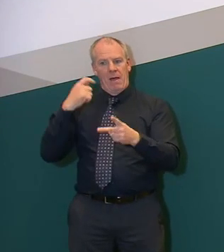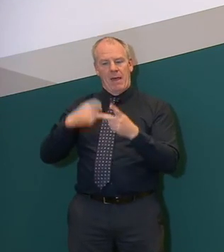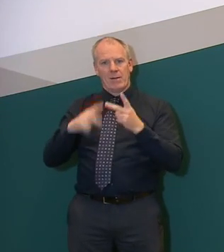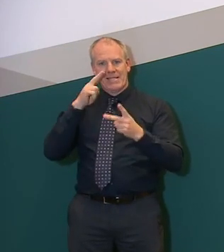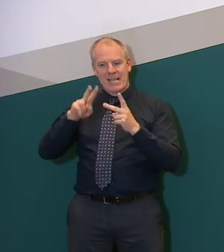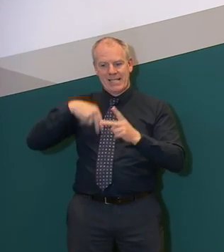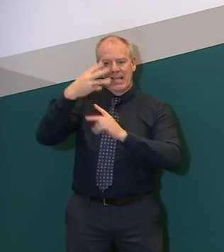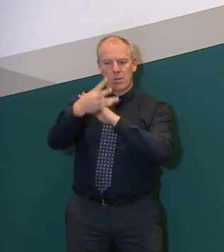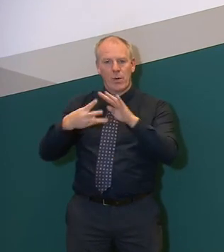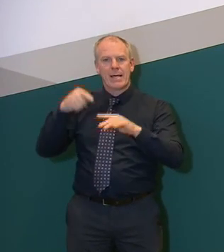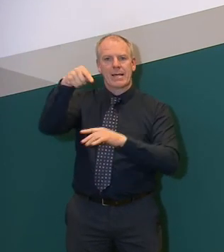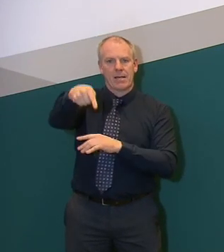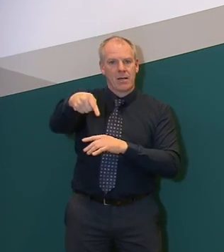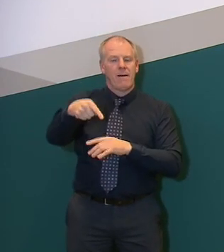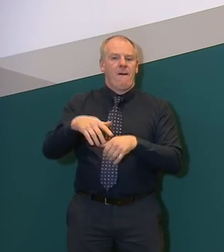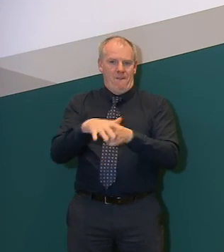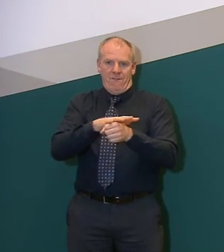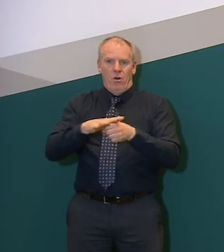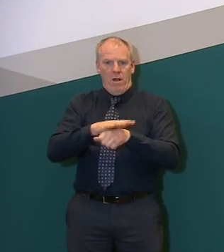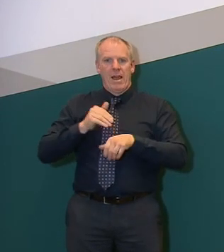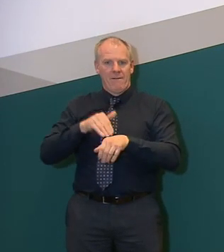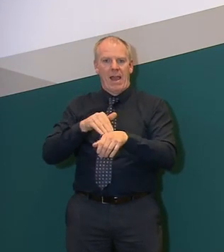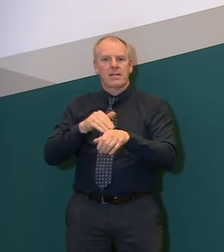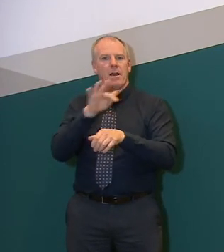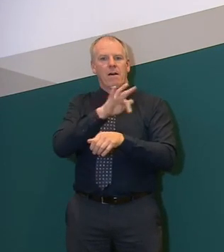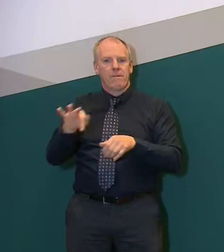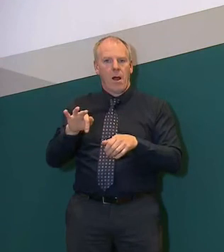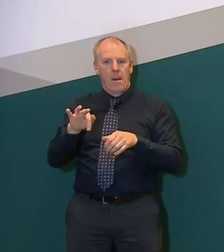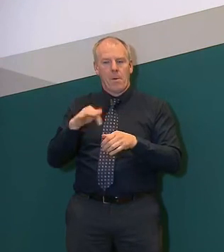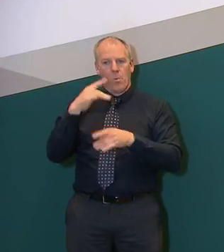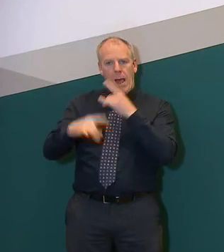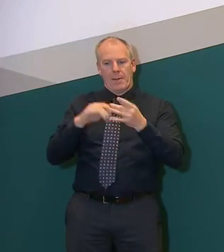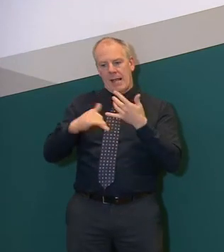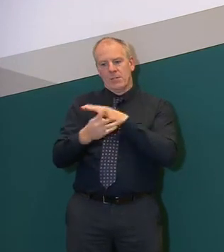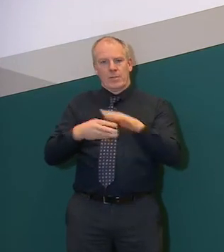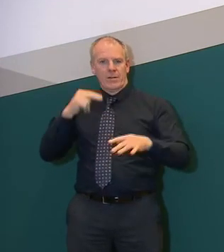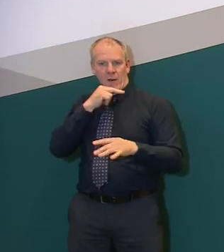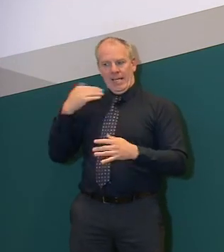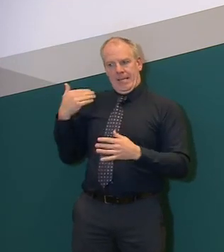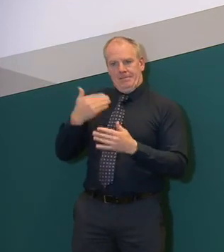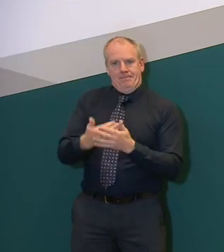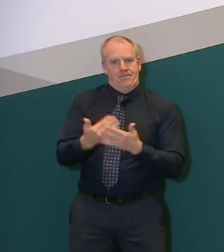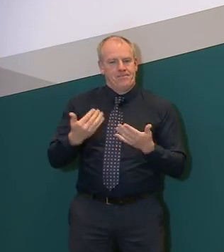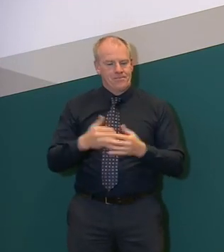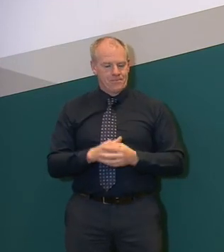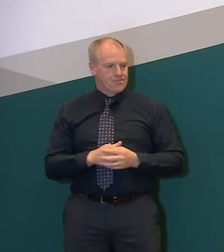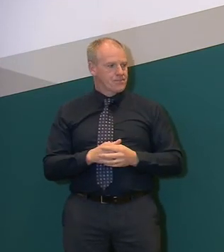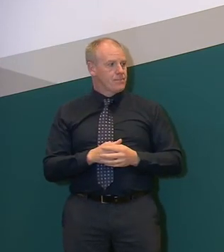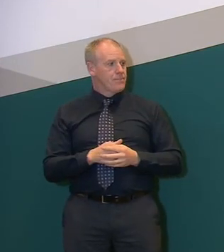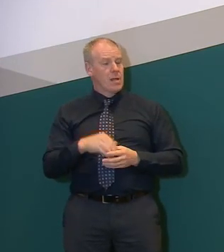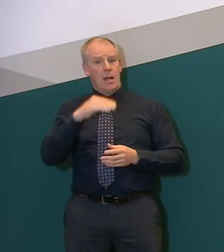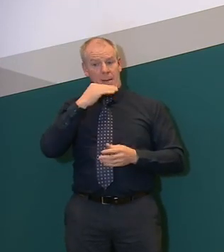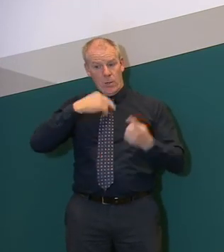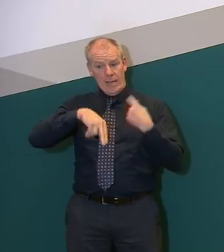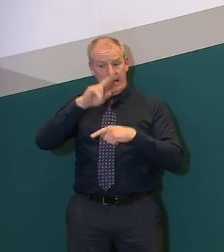week, before we'll see the full effect of the measures that were taken last Friday. So this has allowed us